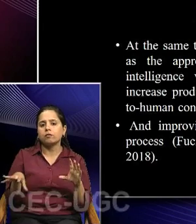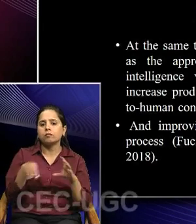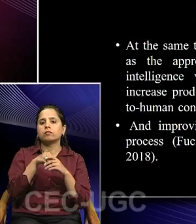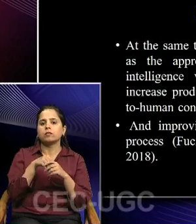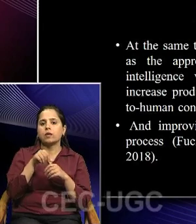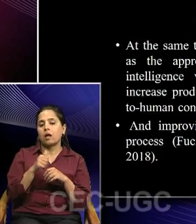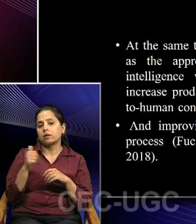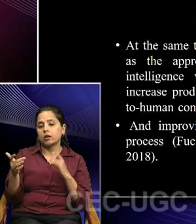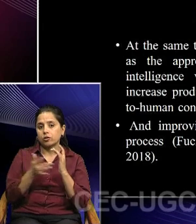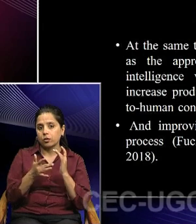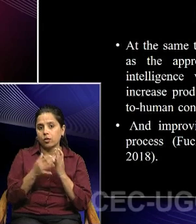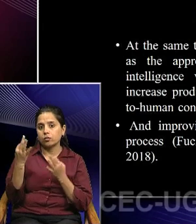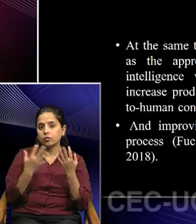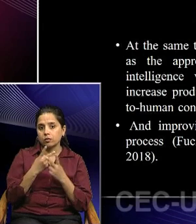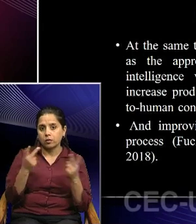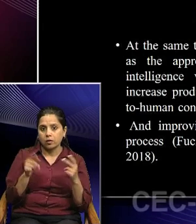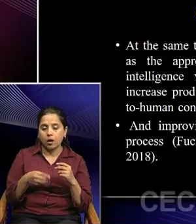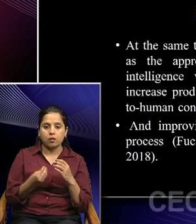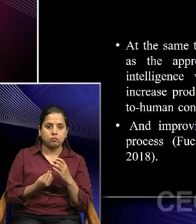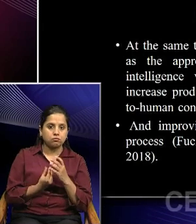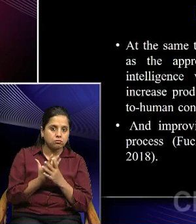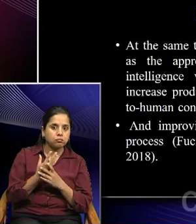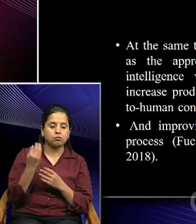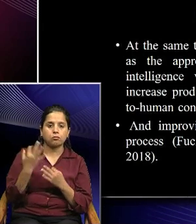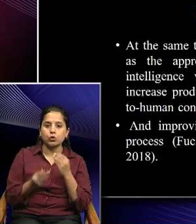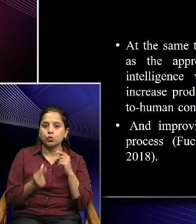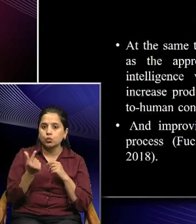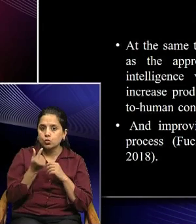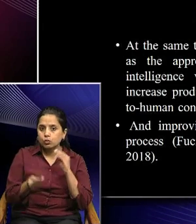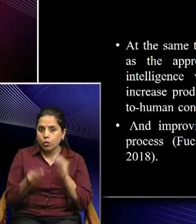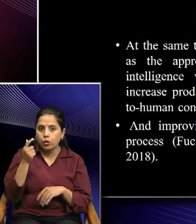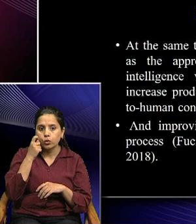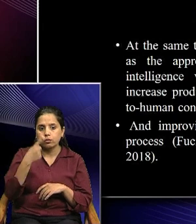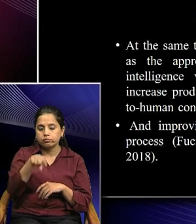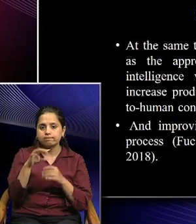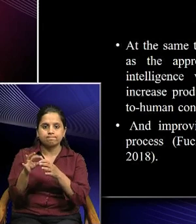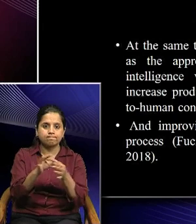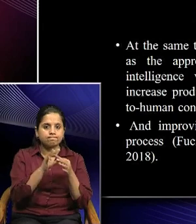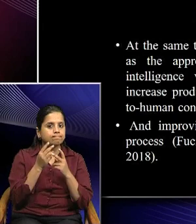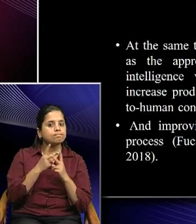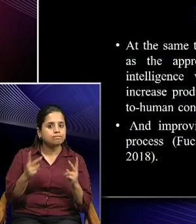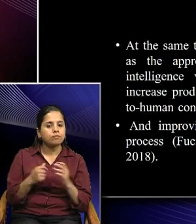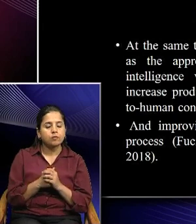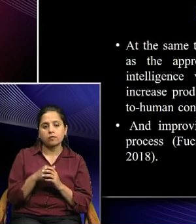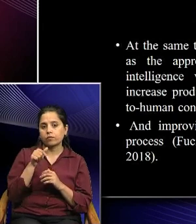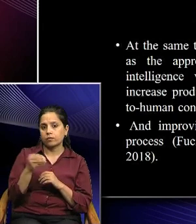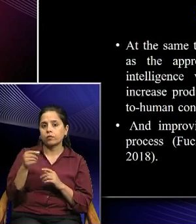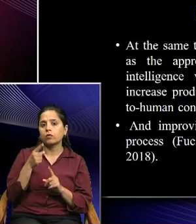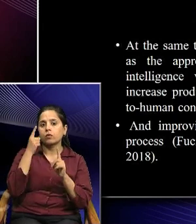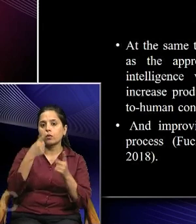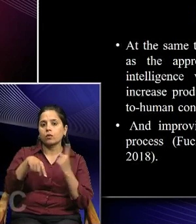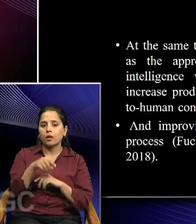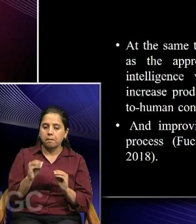emerging technologies to increase productivity and increase human to human connectivity. So, their objective is